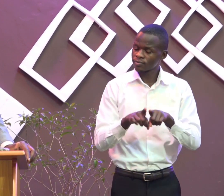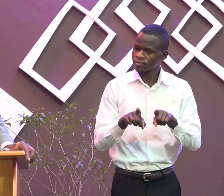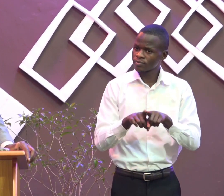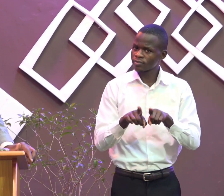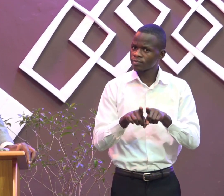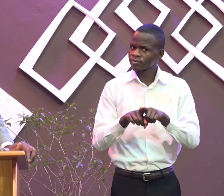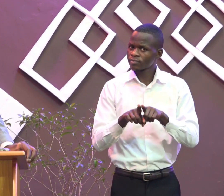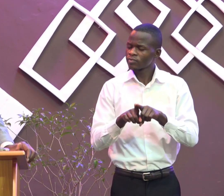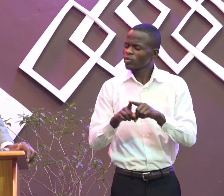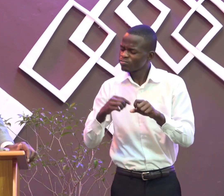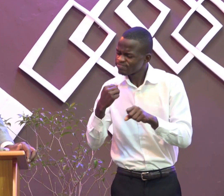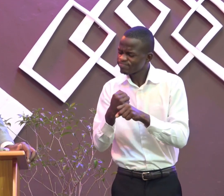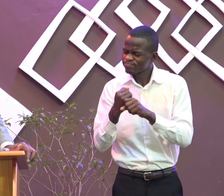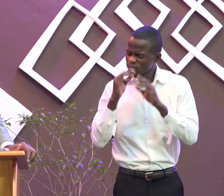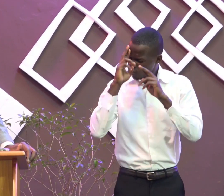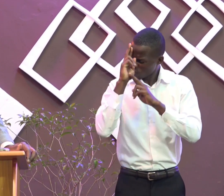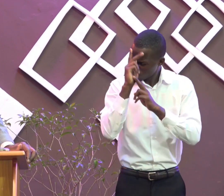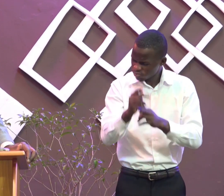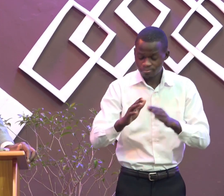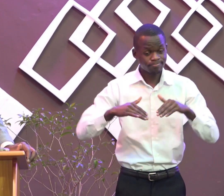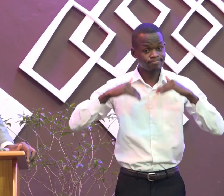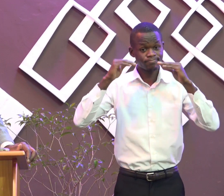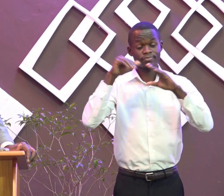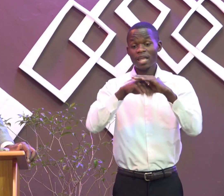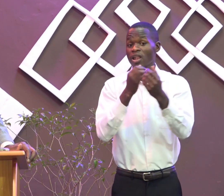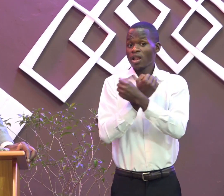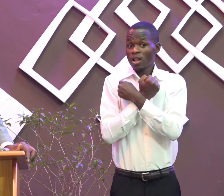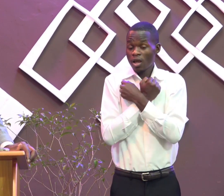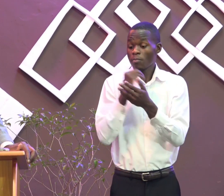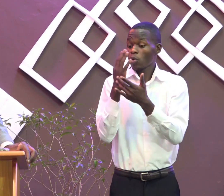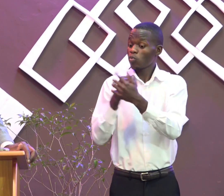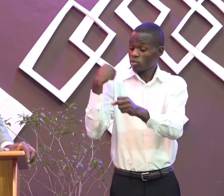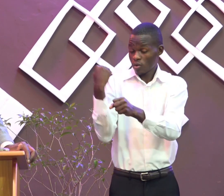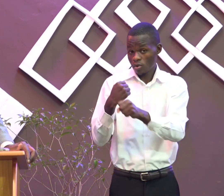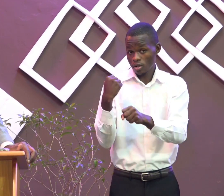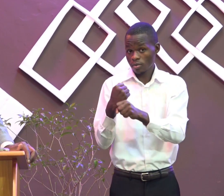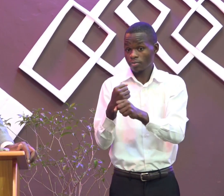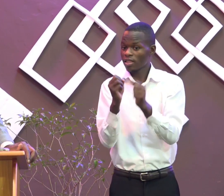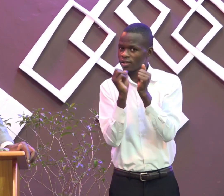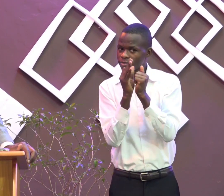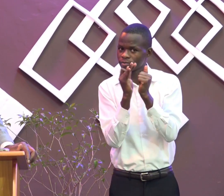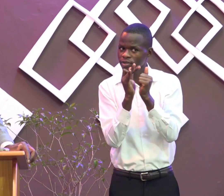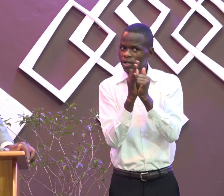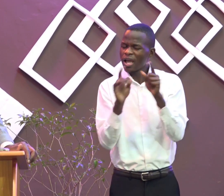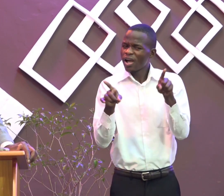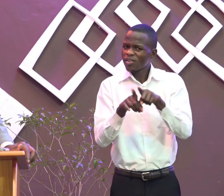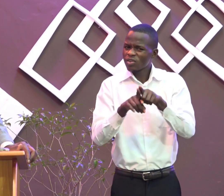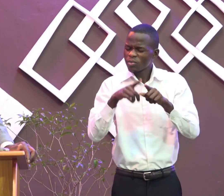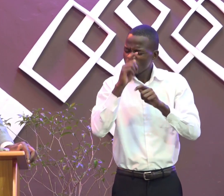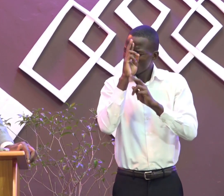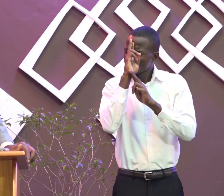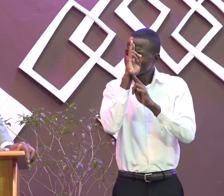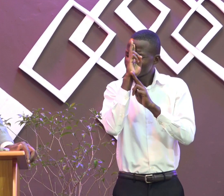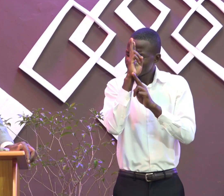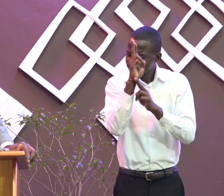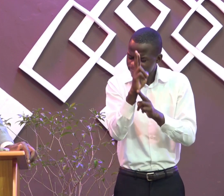and to esteem them very highly in love because of their work. 13. N'okussangamu ekitiibwa ennyo nnyini